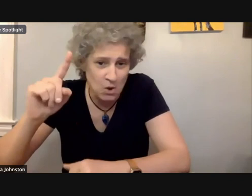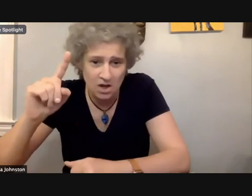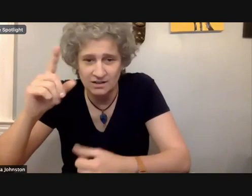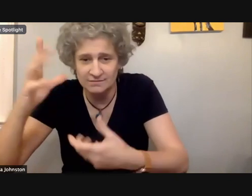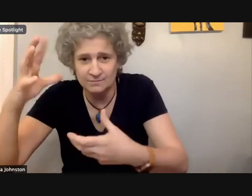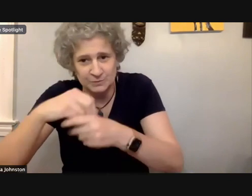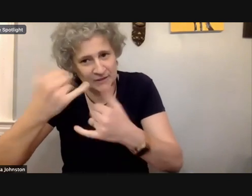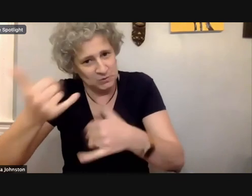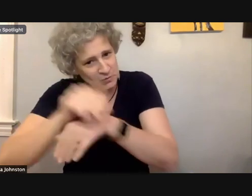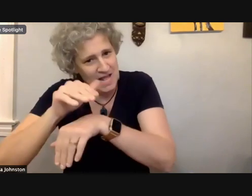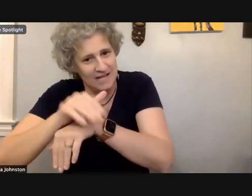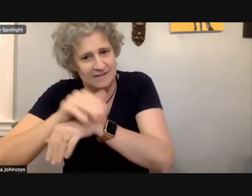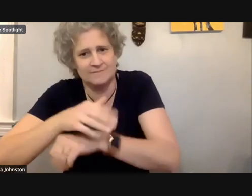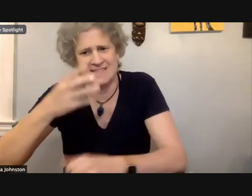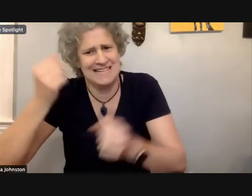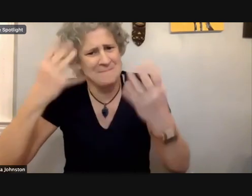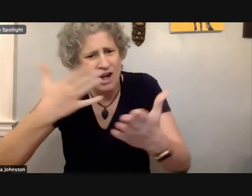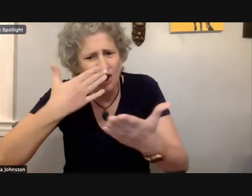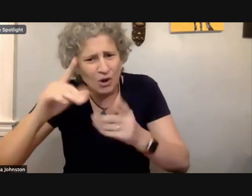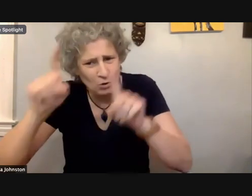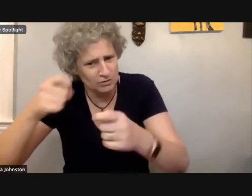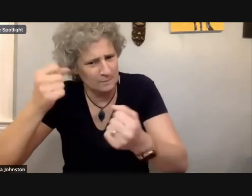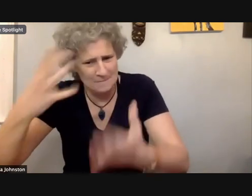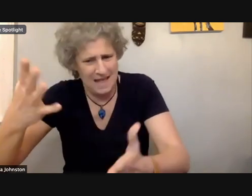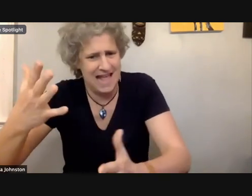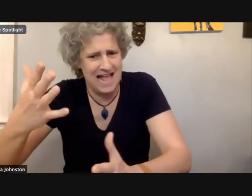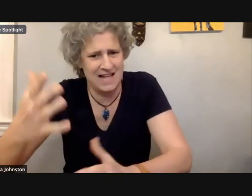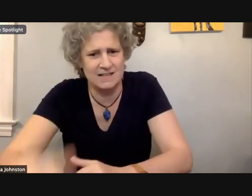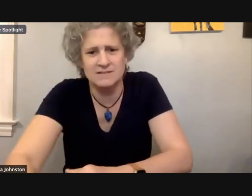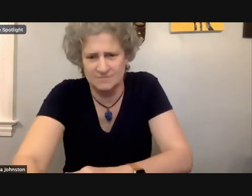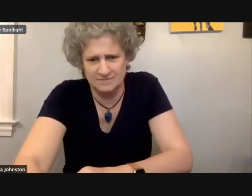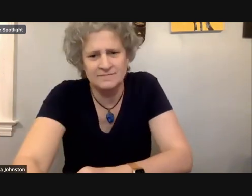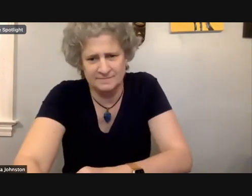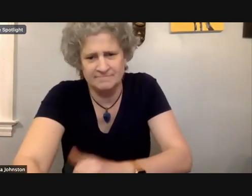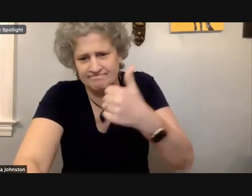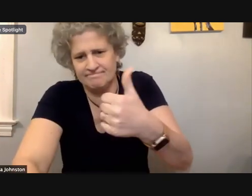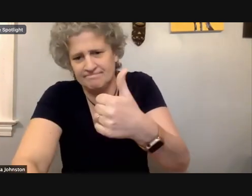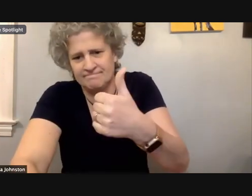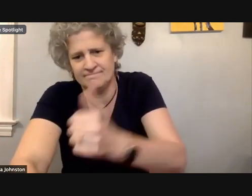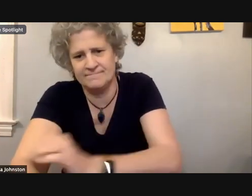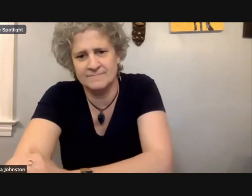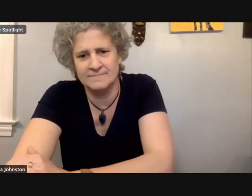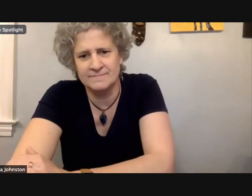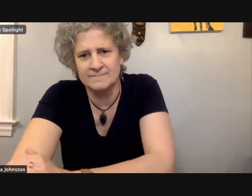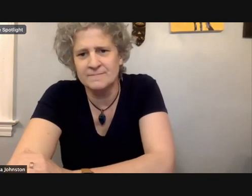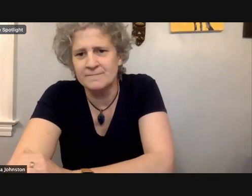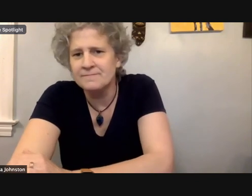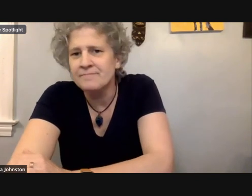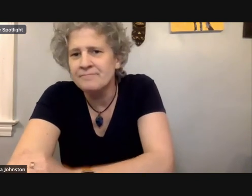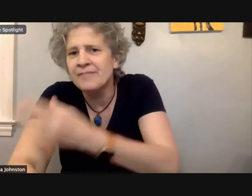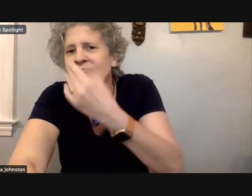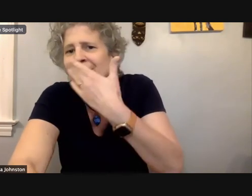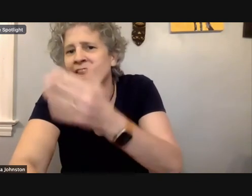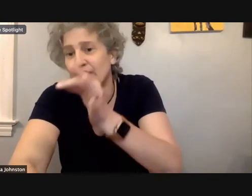questions, feel free to put them in the chat box, any vocabulary that you'd like to know that I didn't cover. If not,